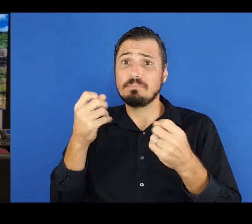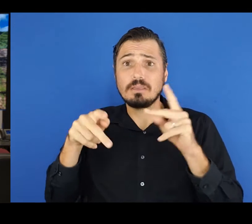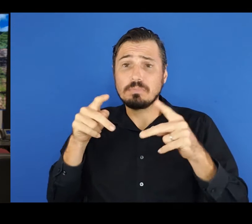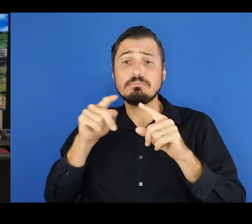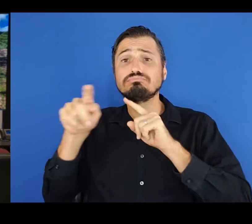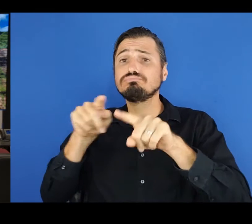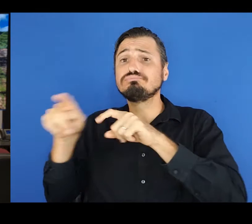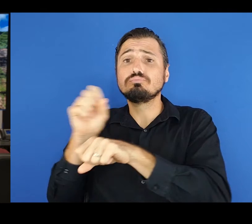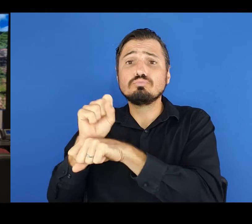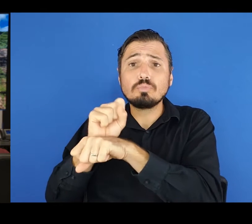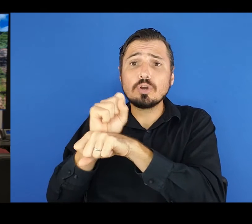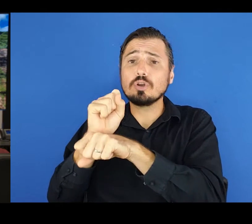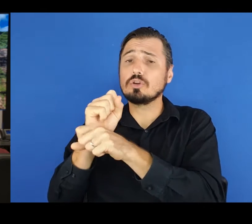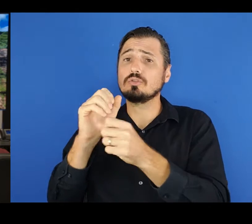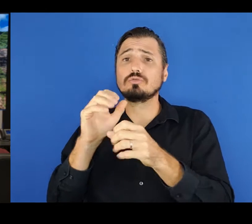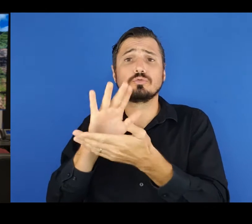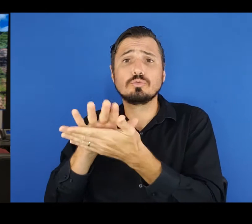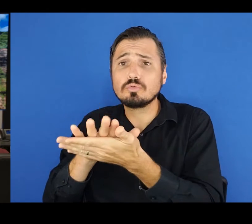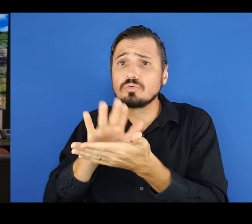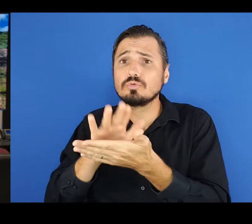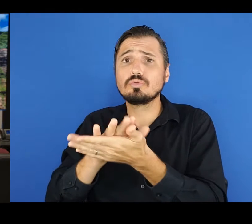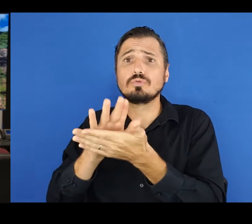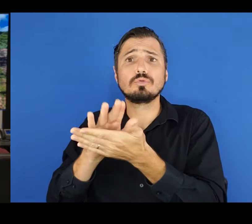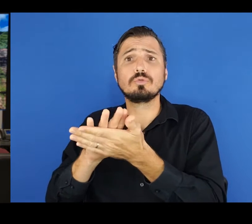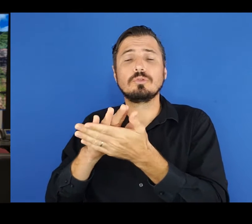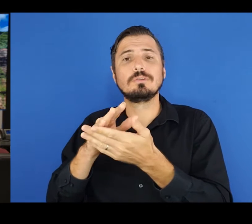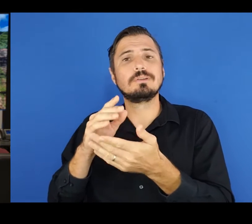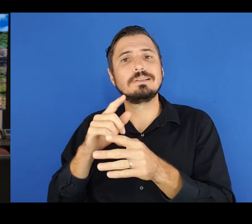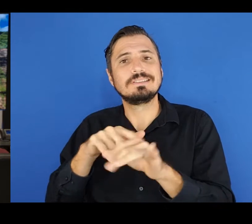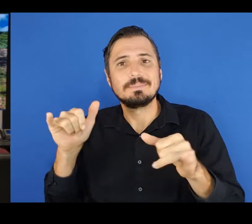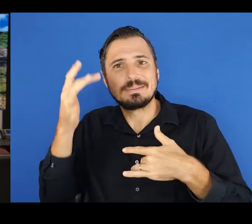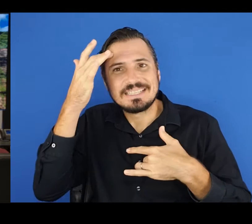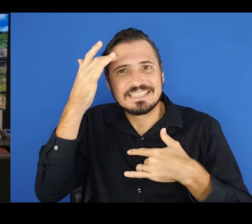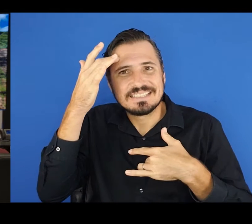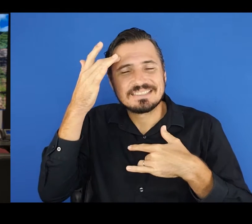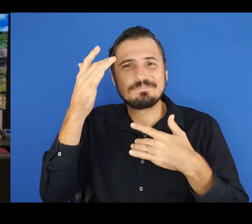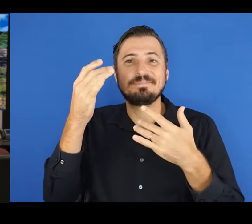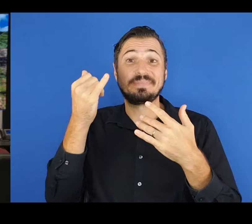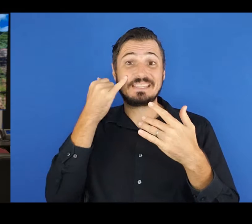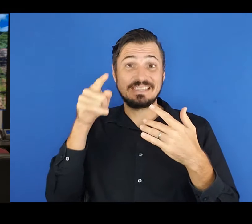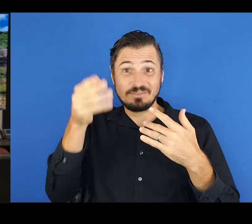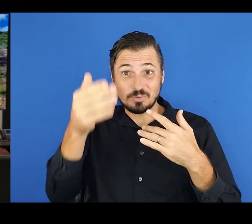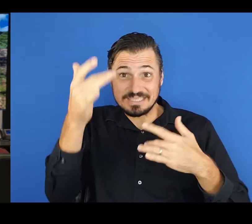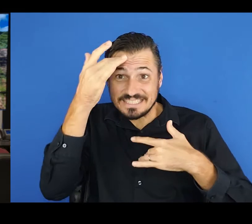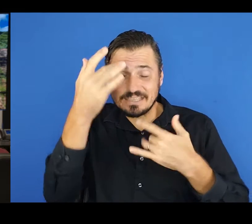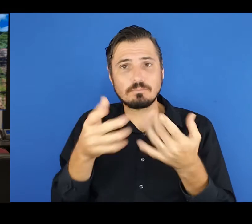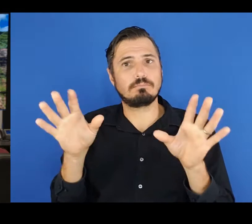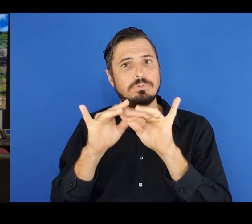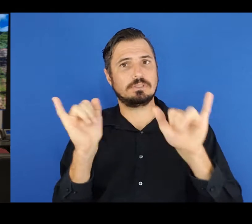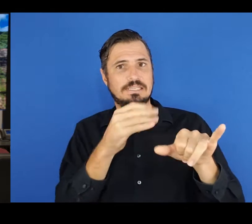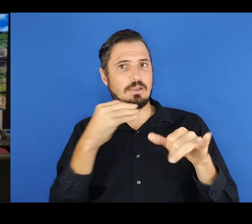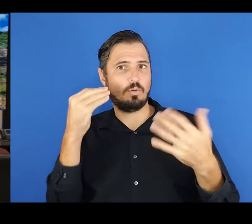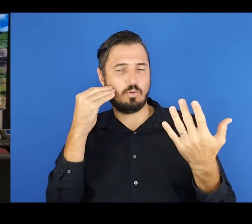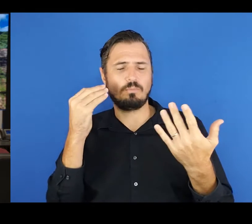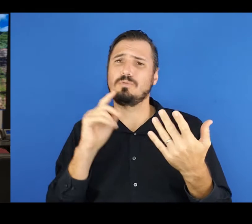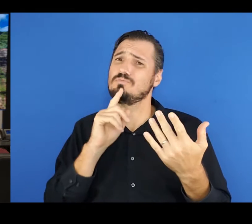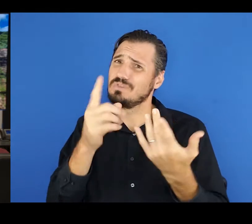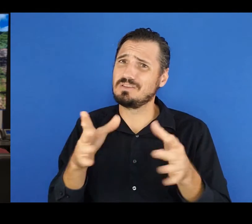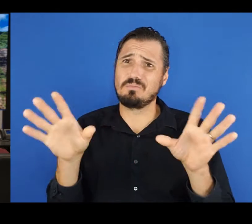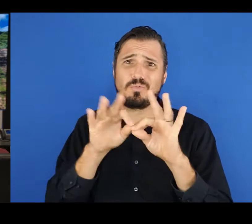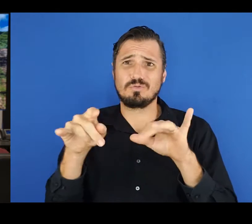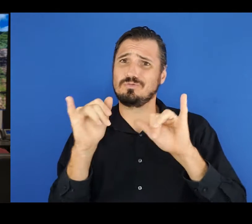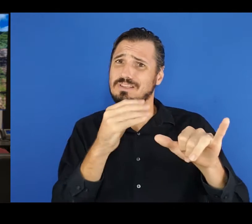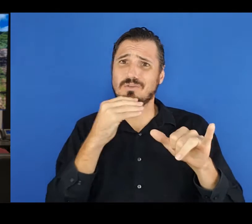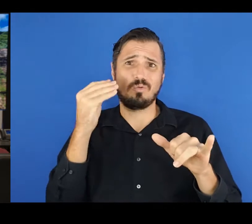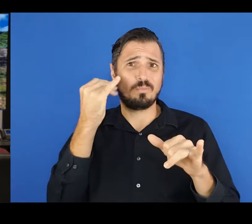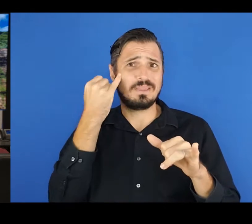and school while sick. This put a lot of Kauai residents at risk. It is always important to stay home when you are sick, but it is even more imperative